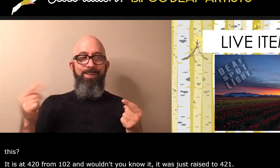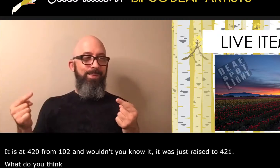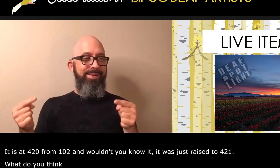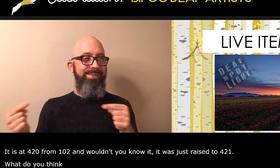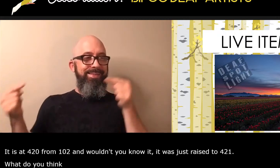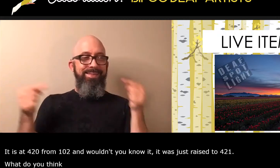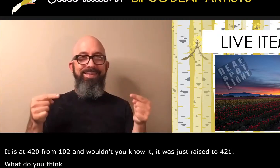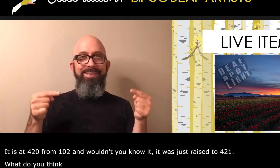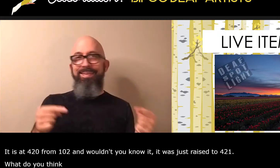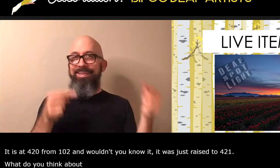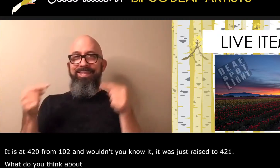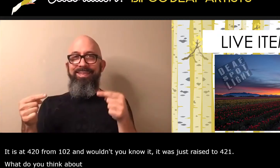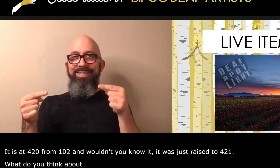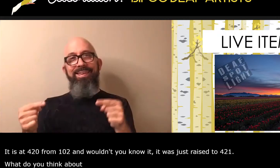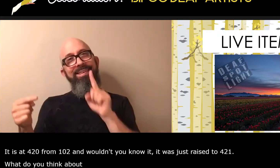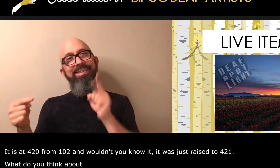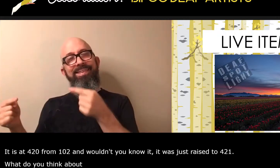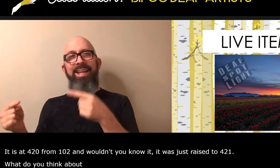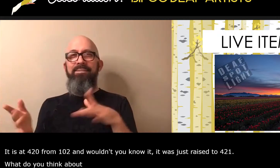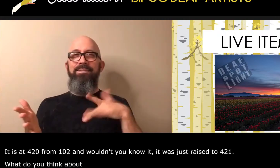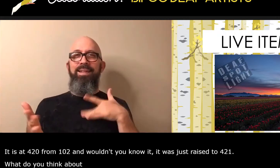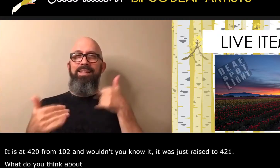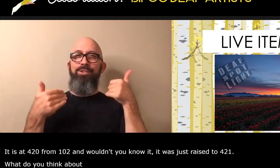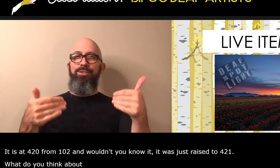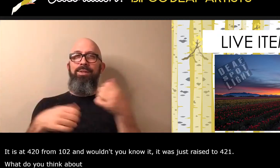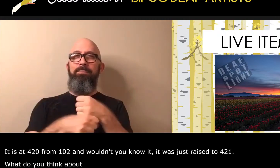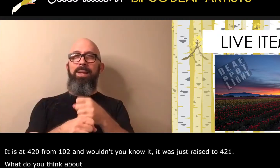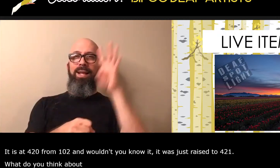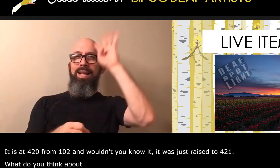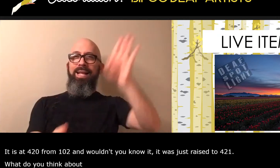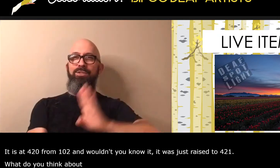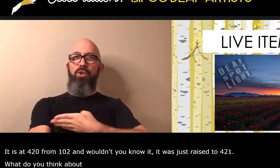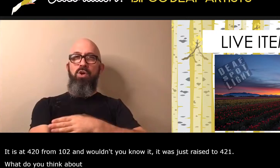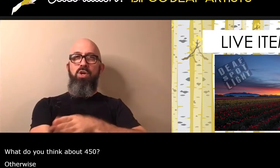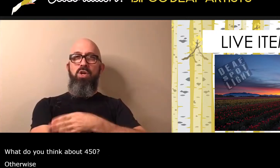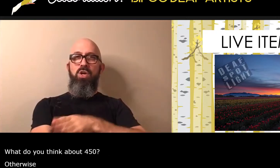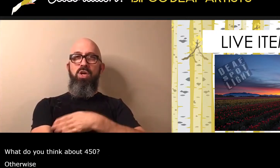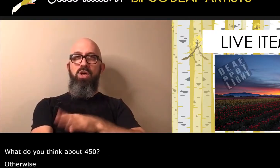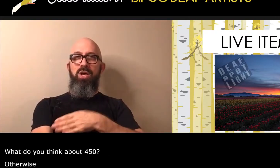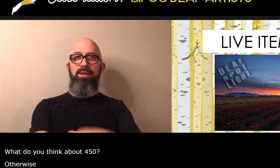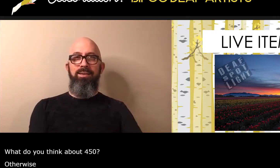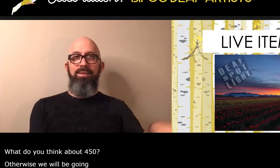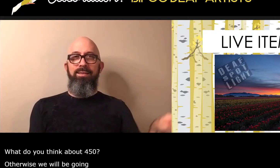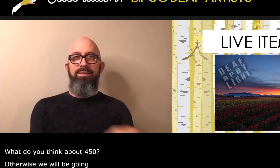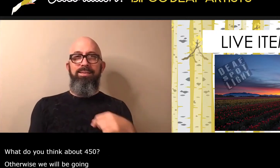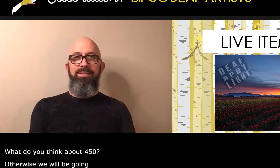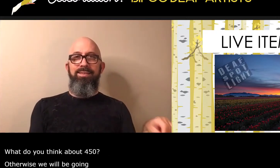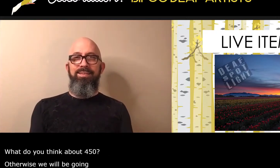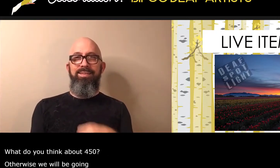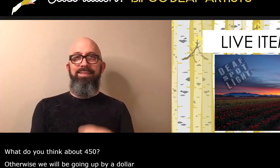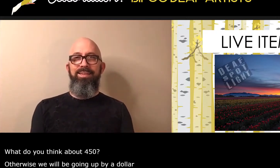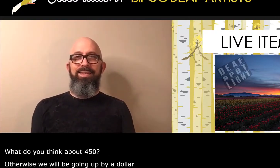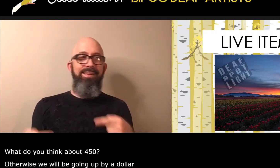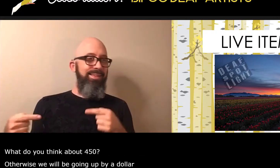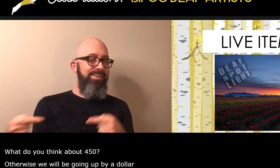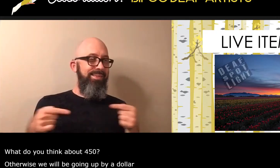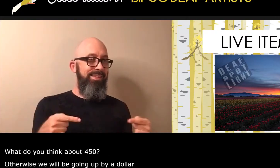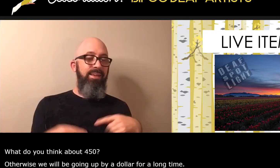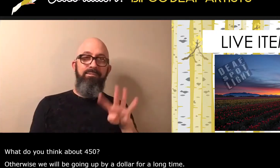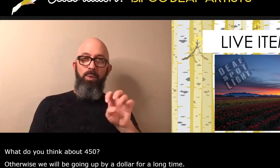Otherwise, we're going to be going up $1 by $1 for a long time. I feel like it's a song coming